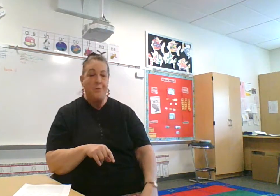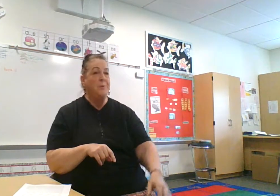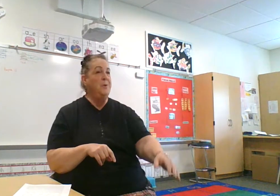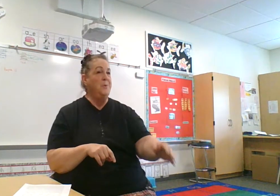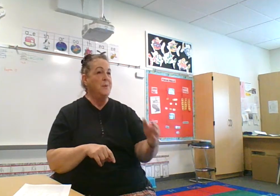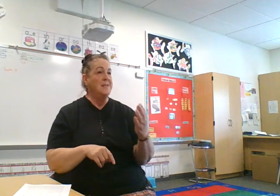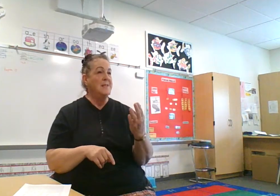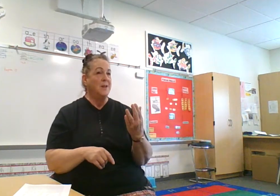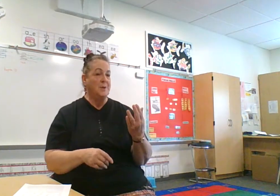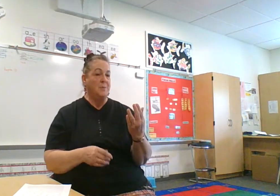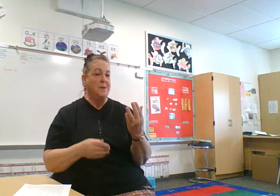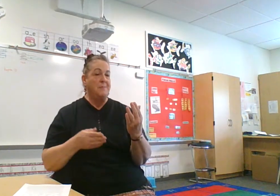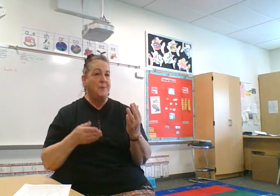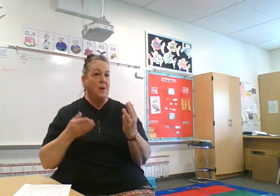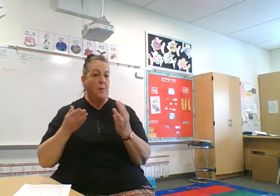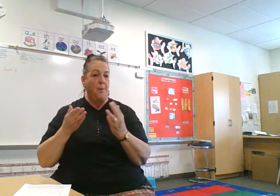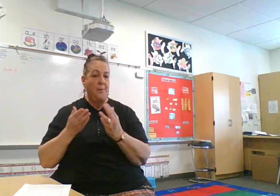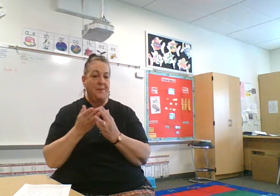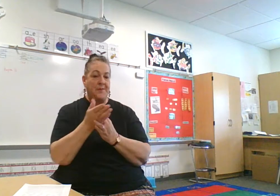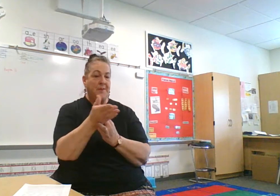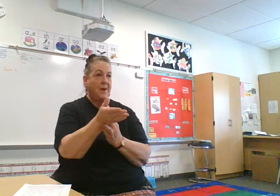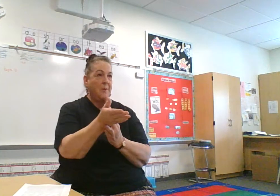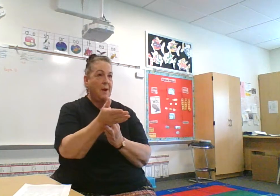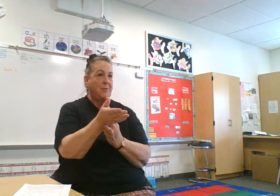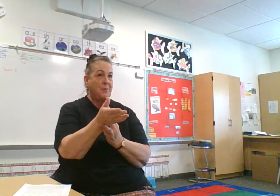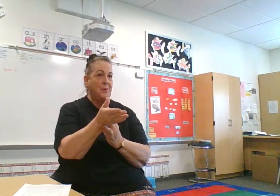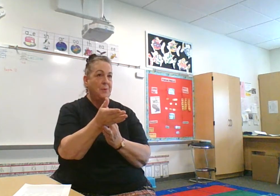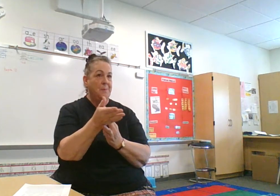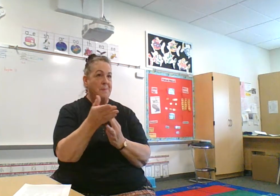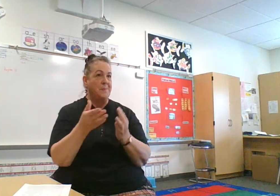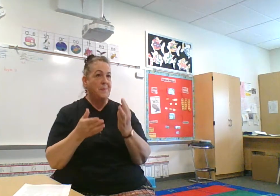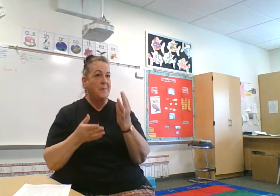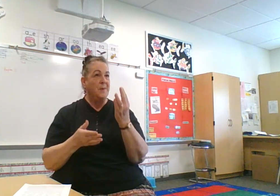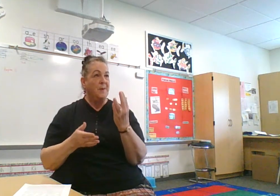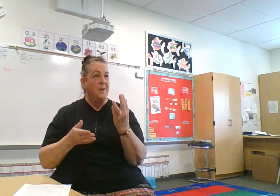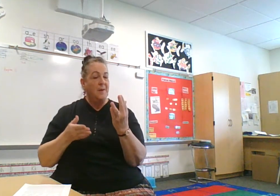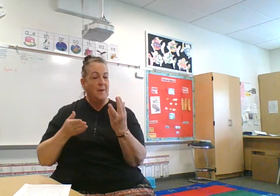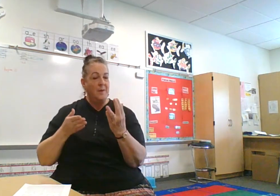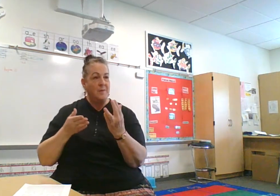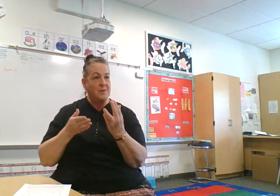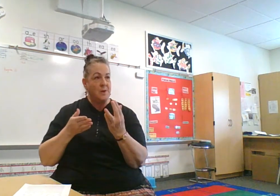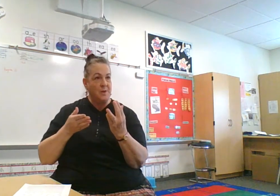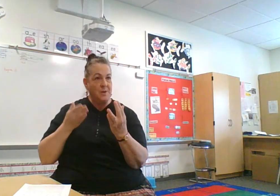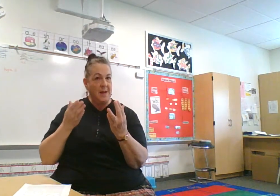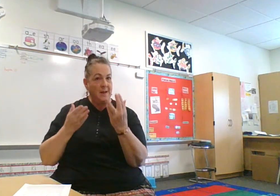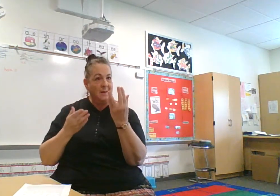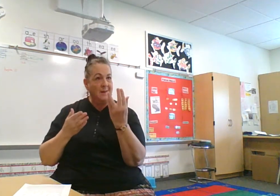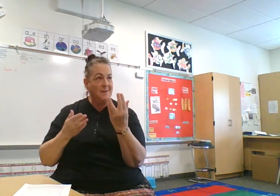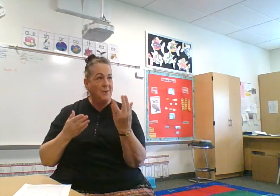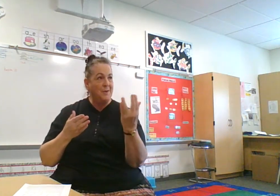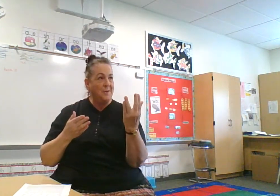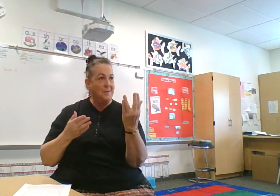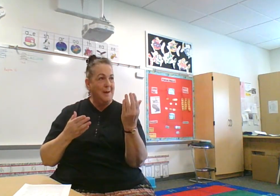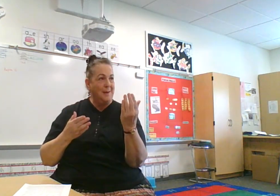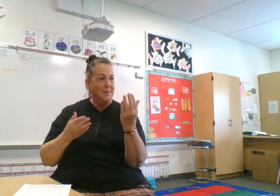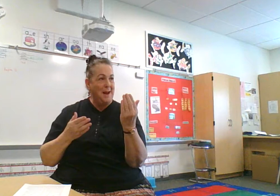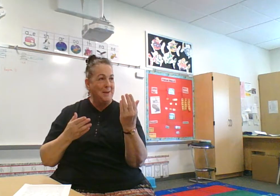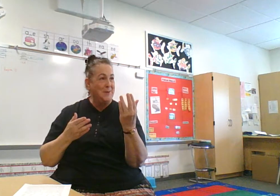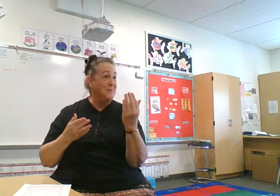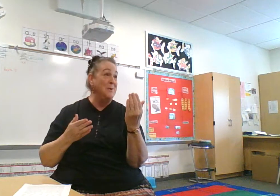Through, this is a good one. Go right through. So you take, if you can do nanu nanu, if